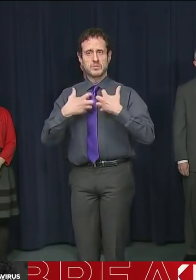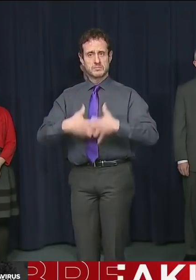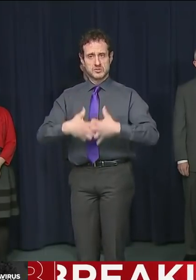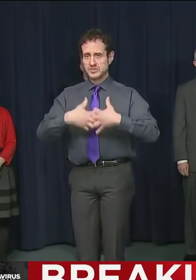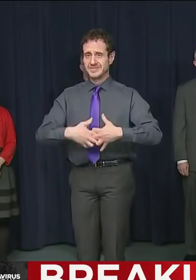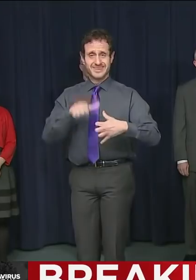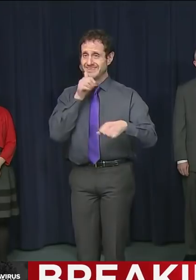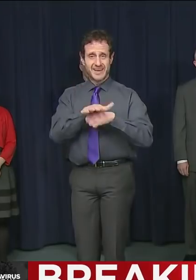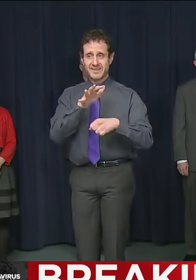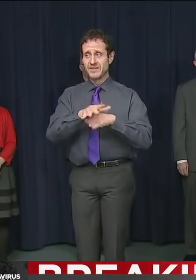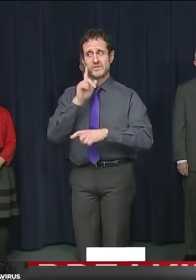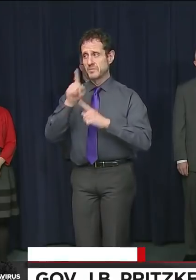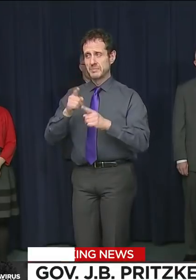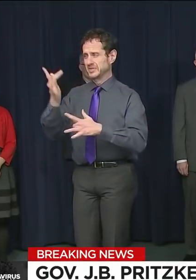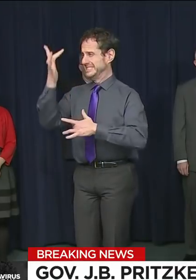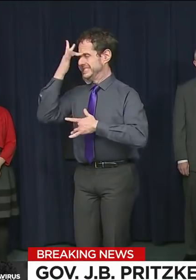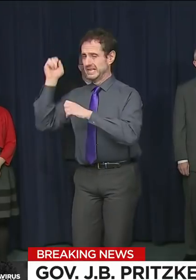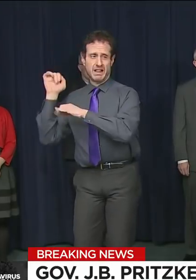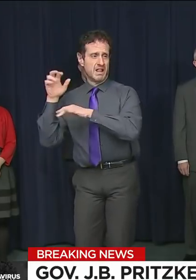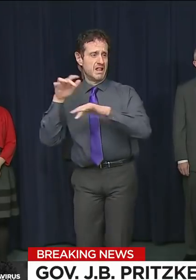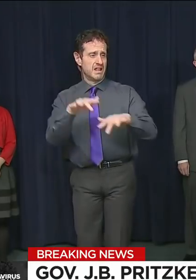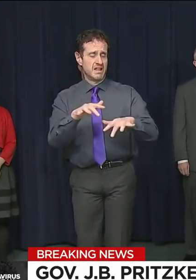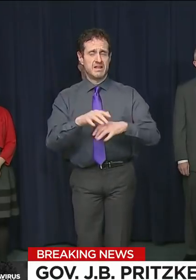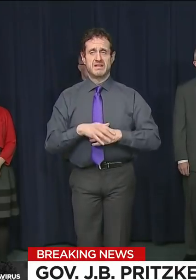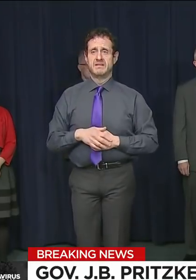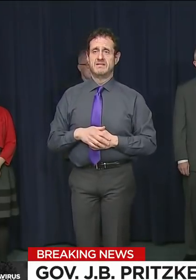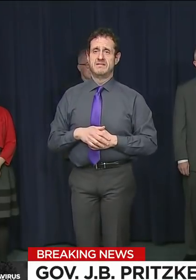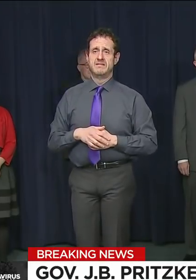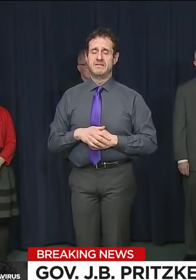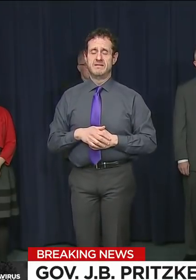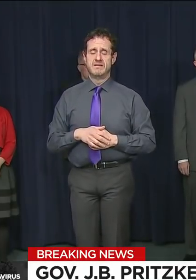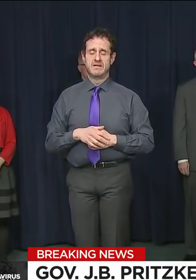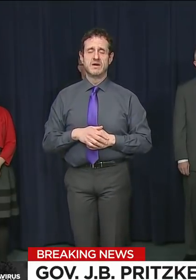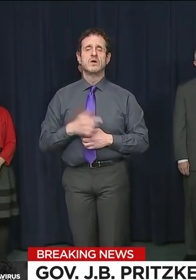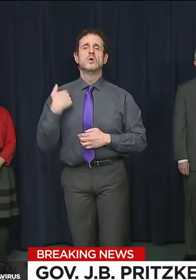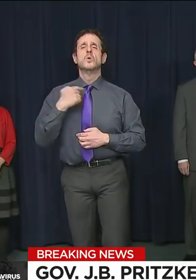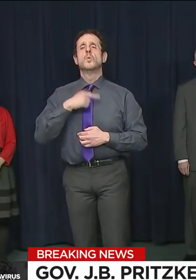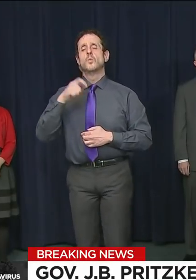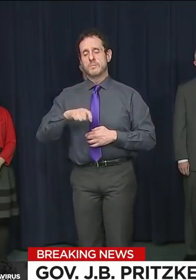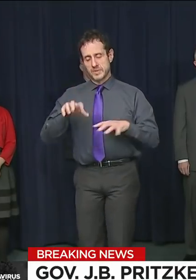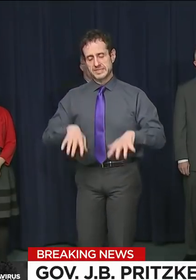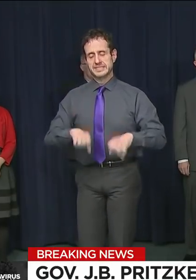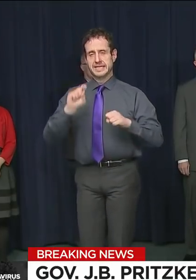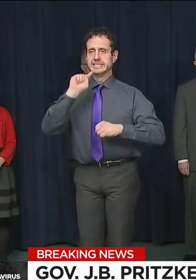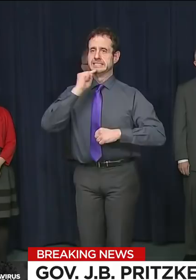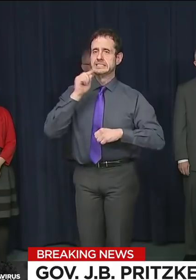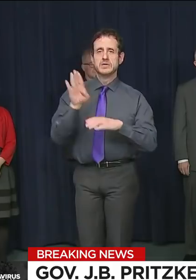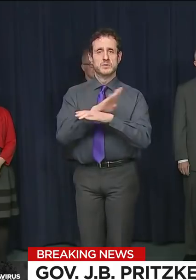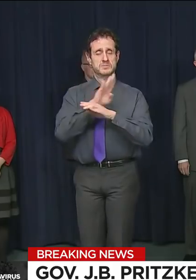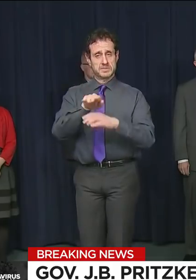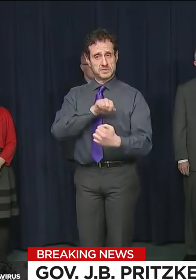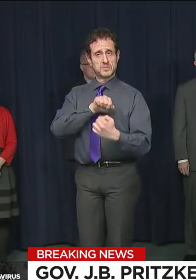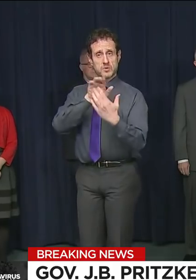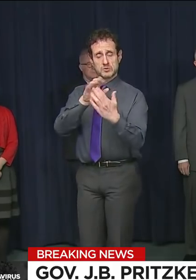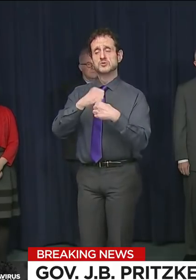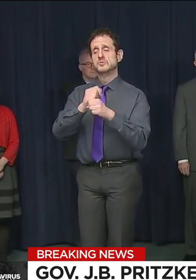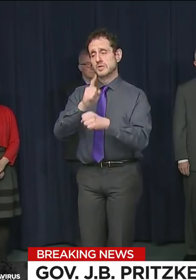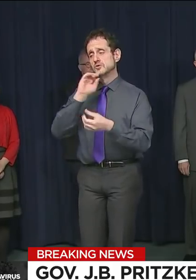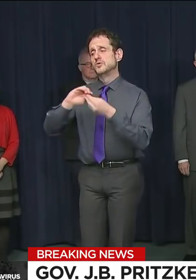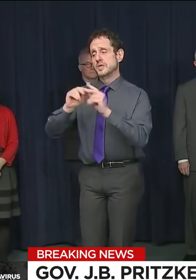patients. The only strategy available to us to limit the increase in cases and ensure our healthcare system